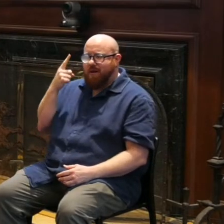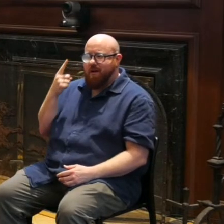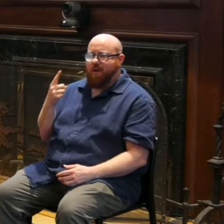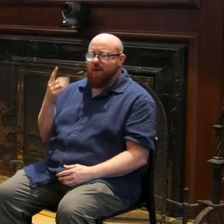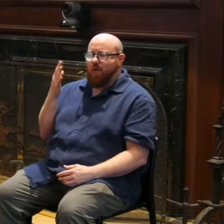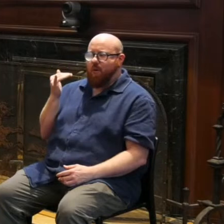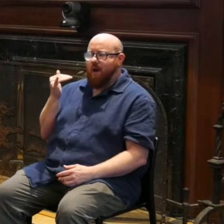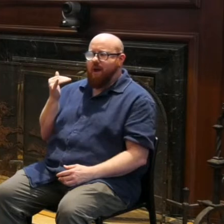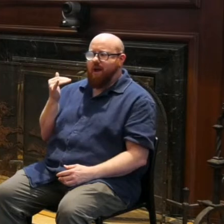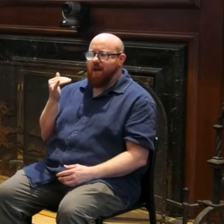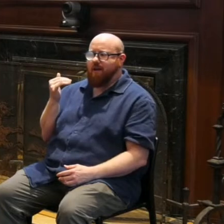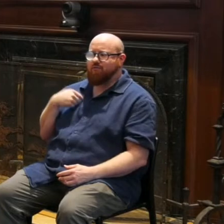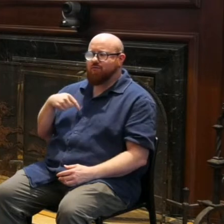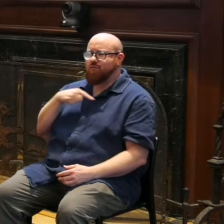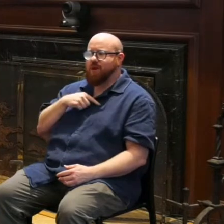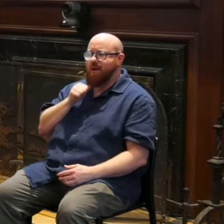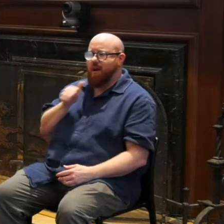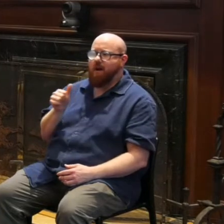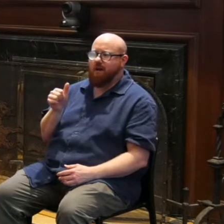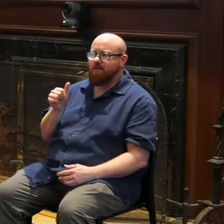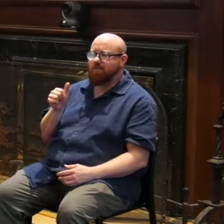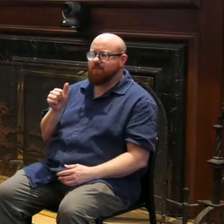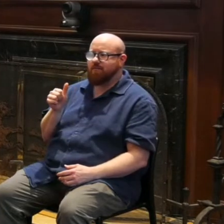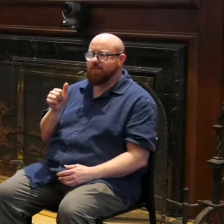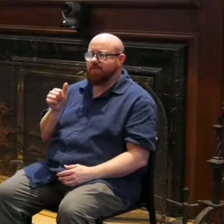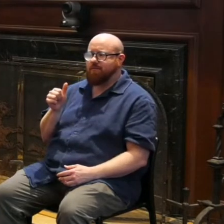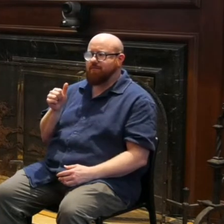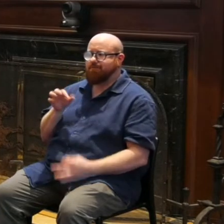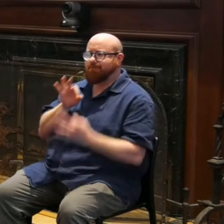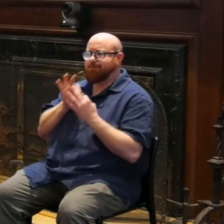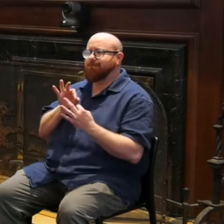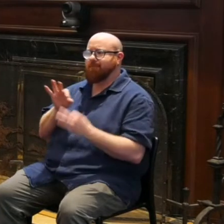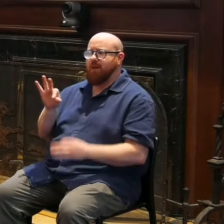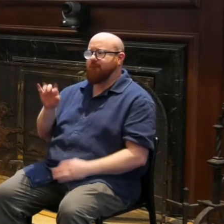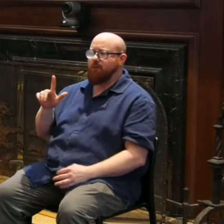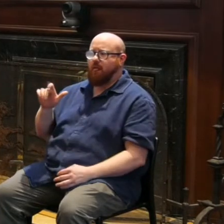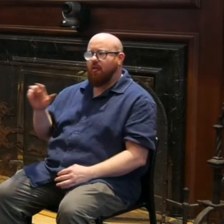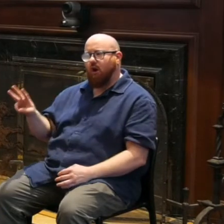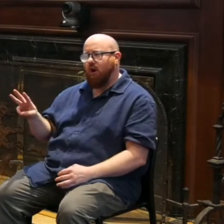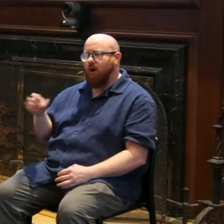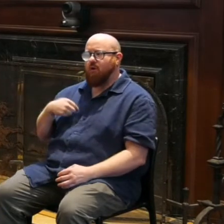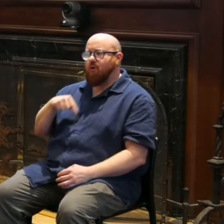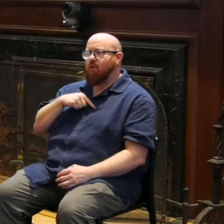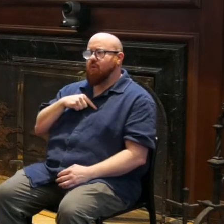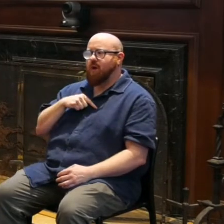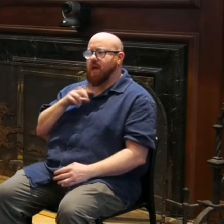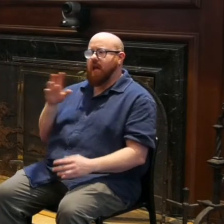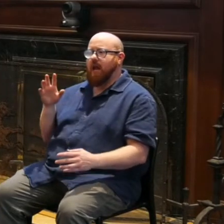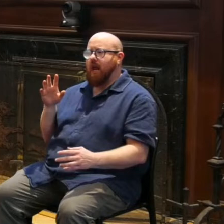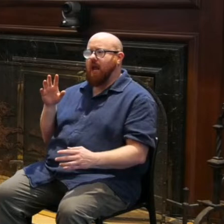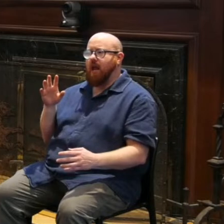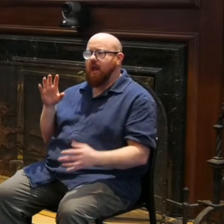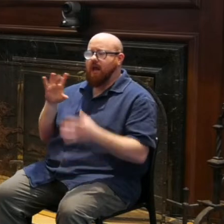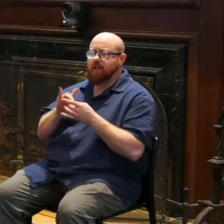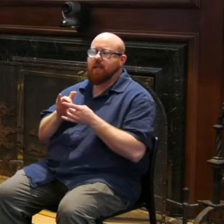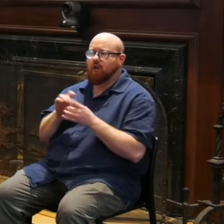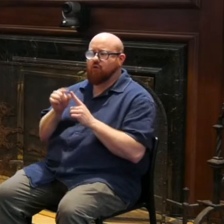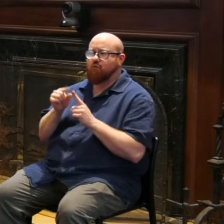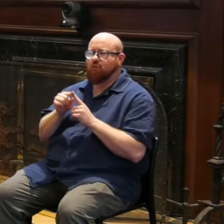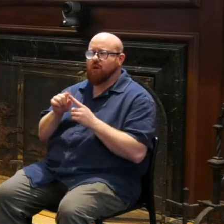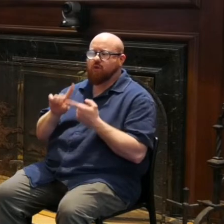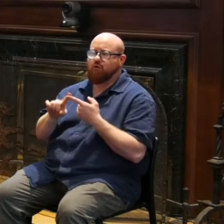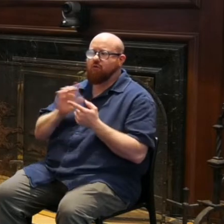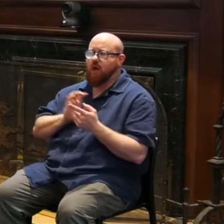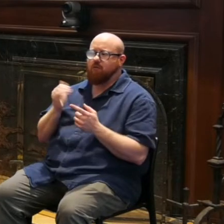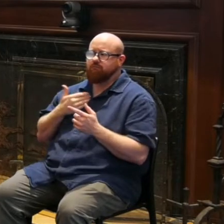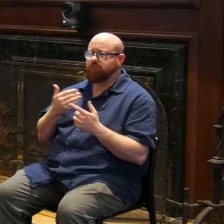any, diligently puts flesh on the bones of words we've since pulverized into an edifying abstraction.